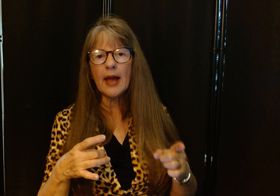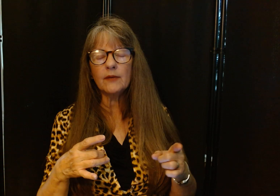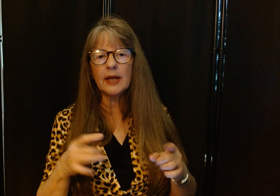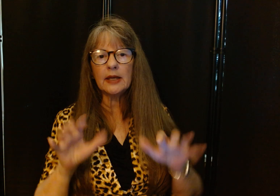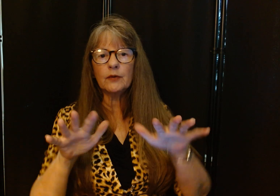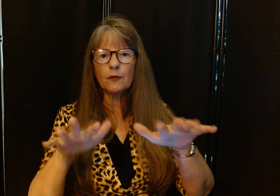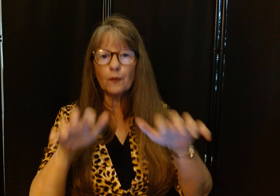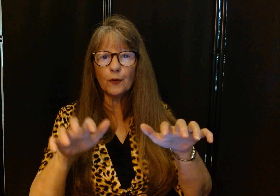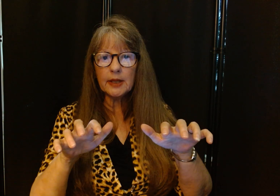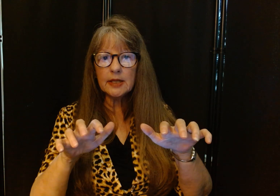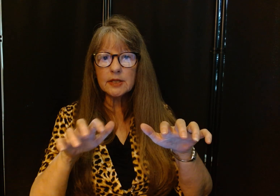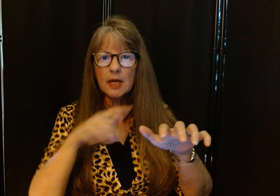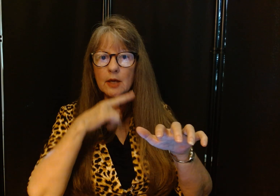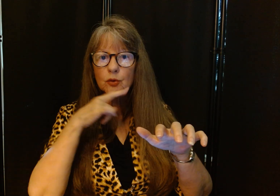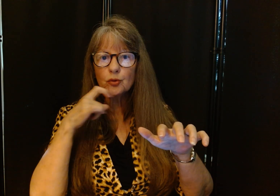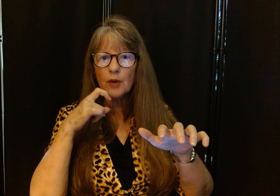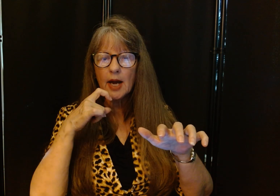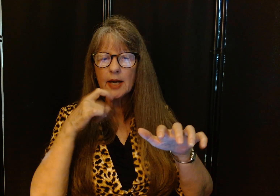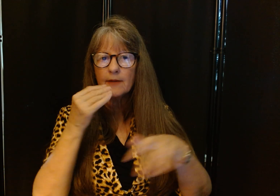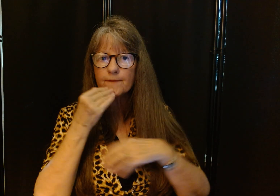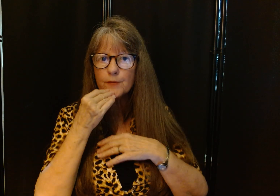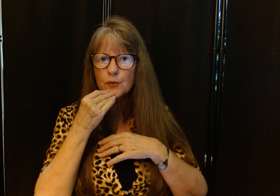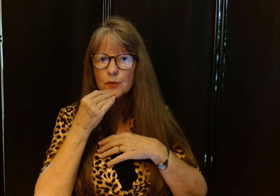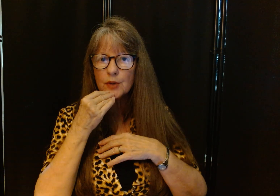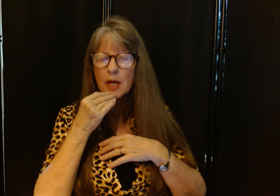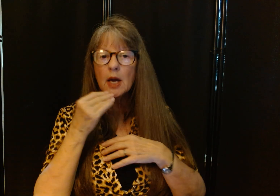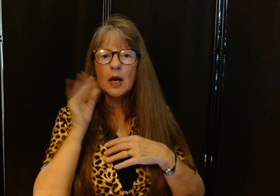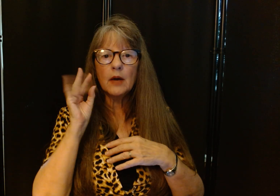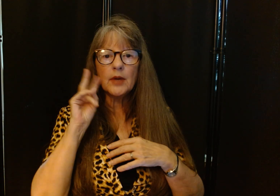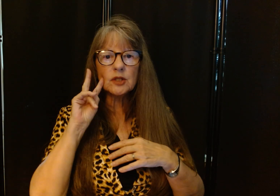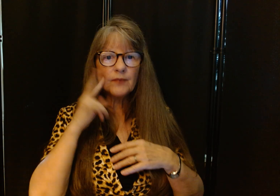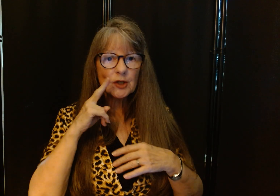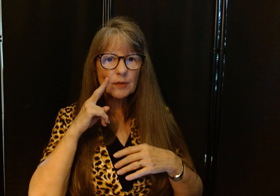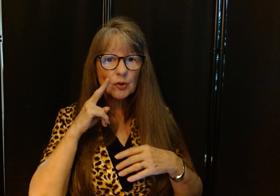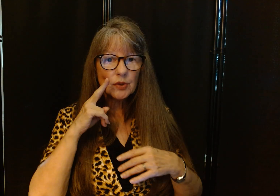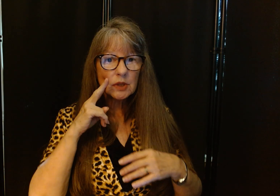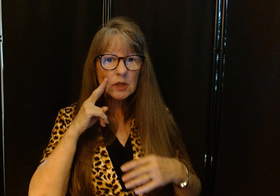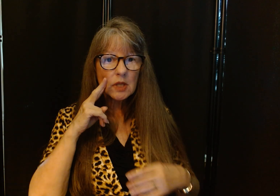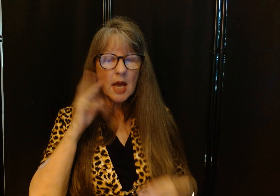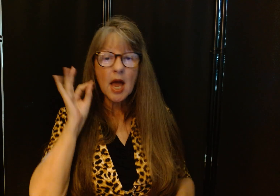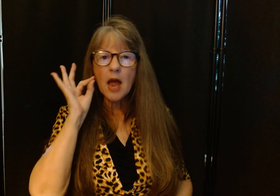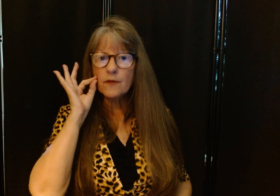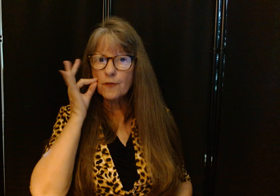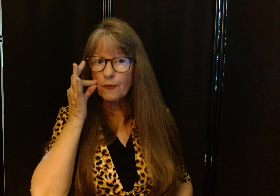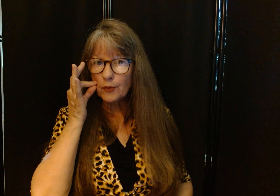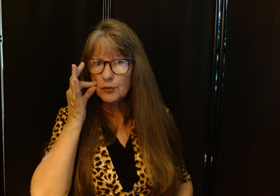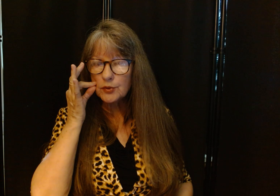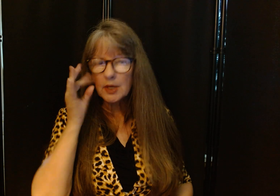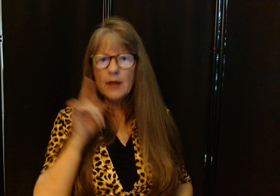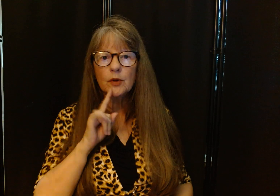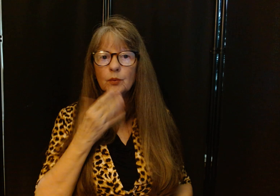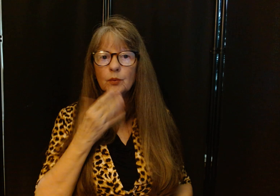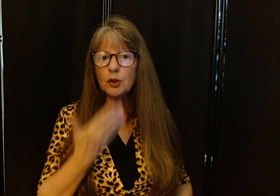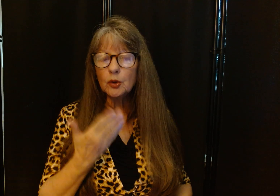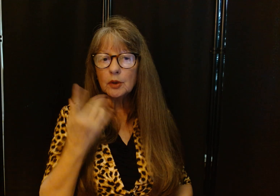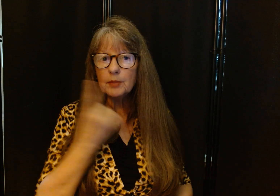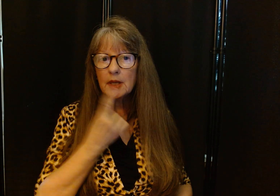like even freeze dried food, that's vegetables and fruit, and they're really good because